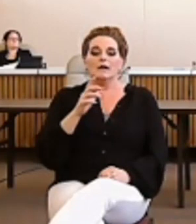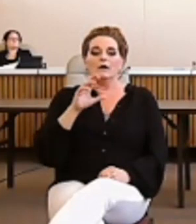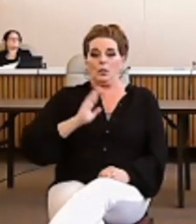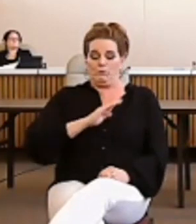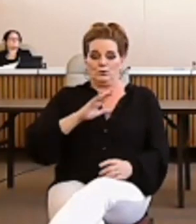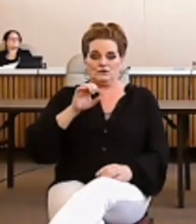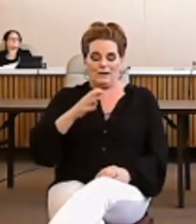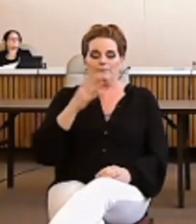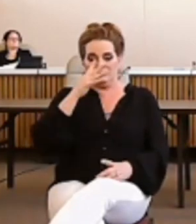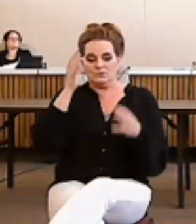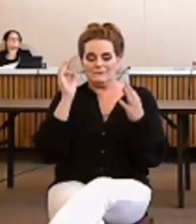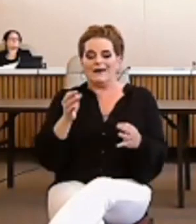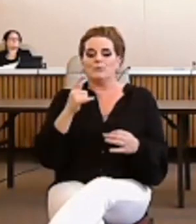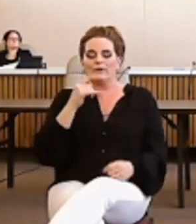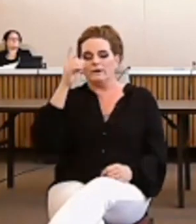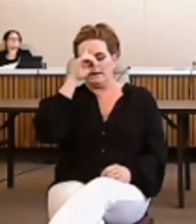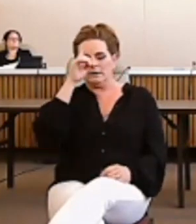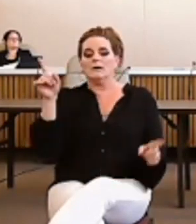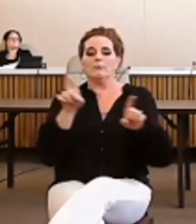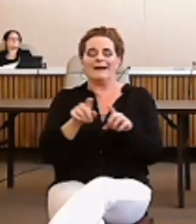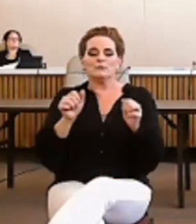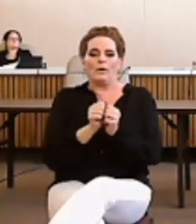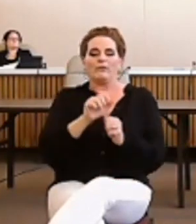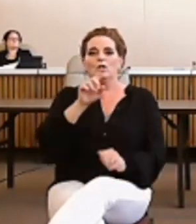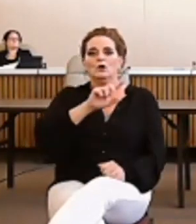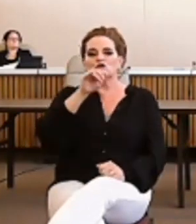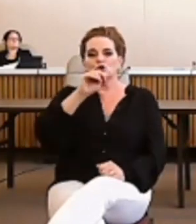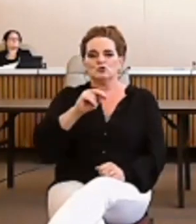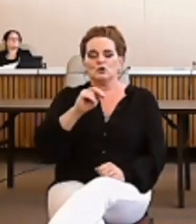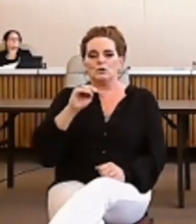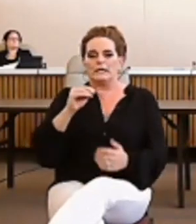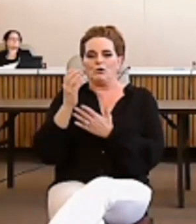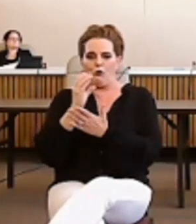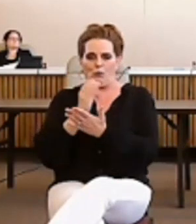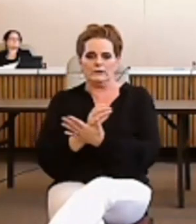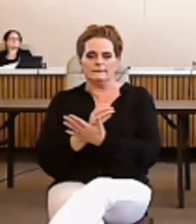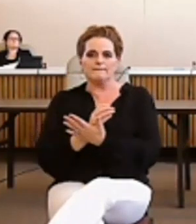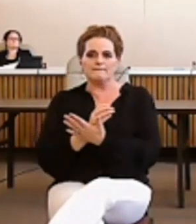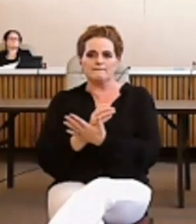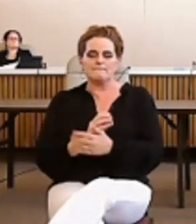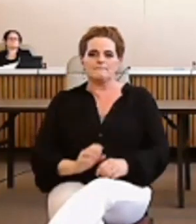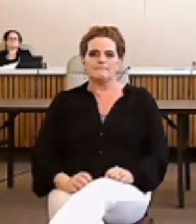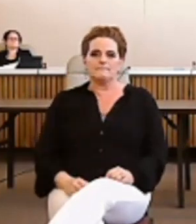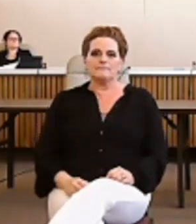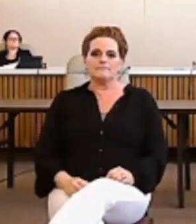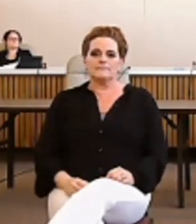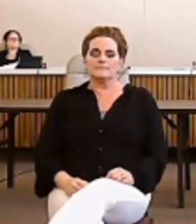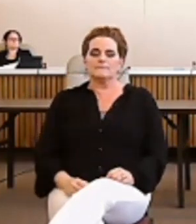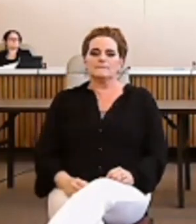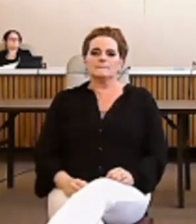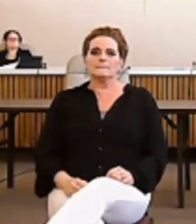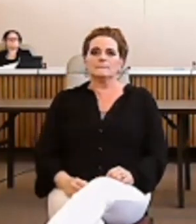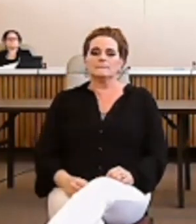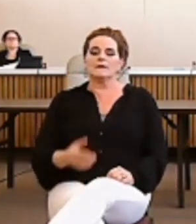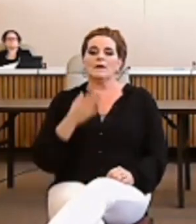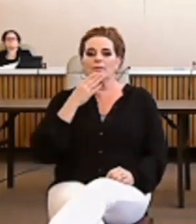is to determine whether it complies with the zoning code and whether it's eligible for approval. Oh, thank you. Yep. Mr. Young.